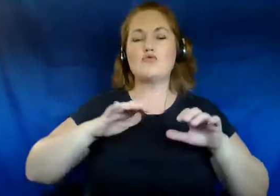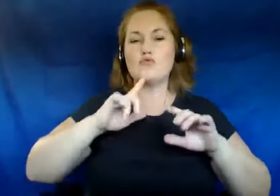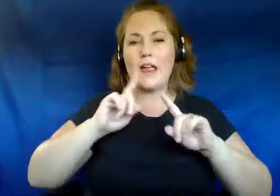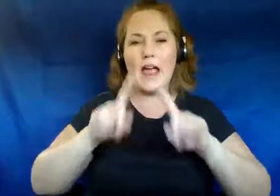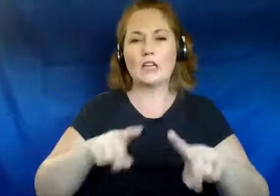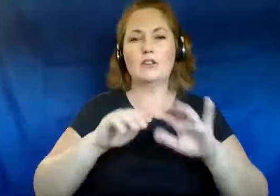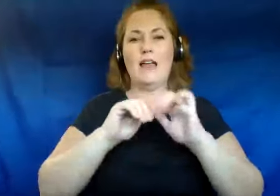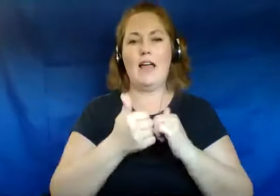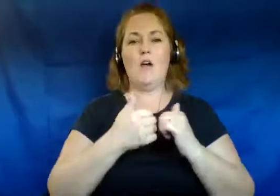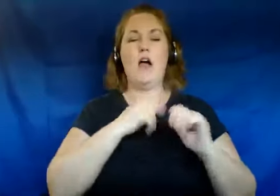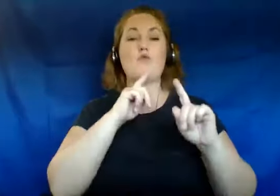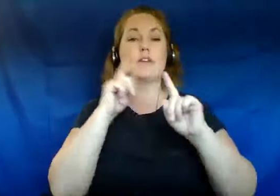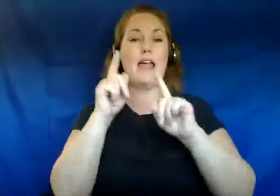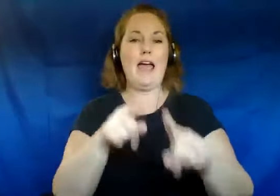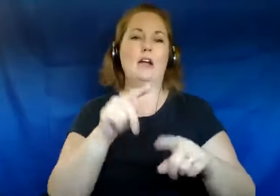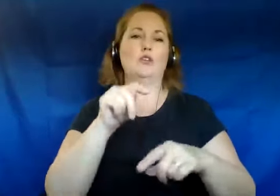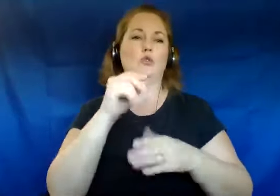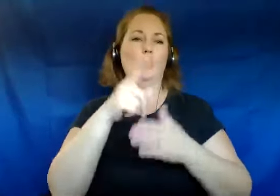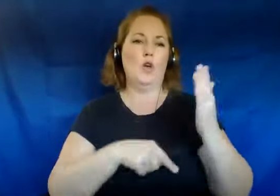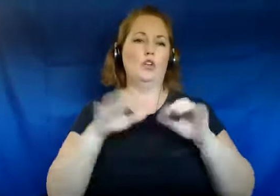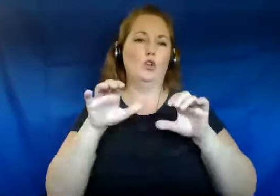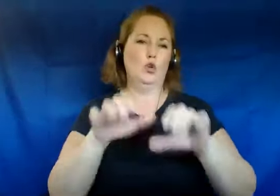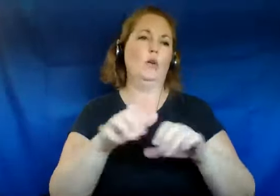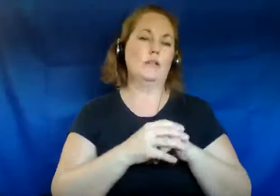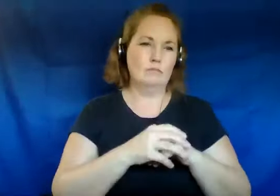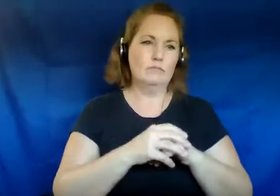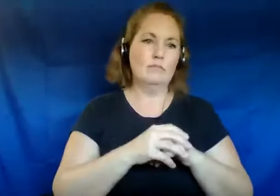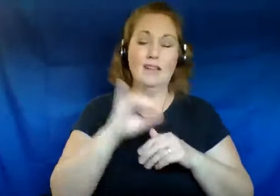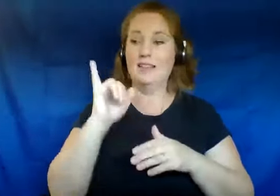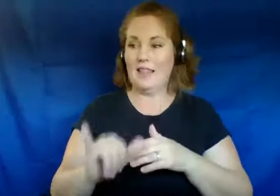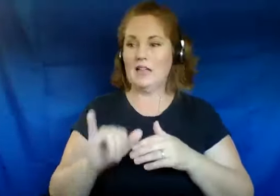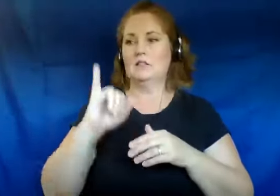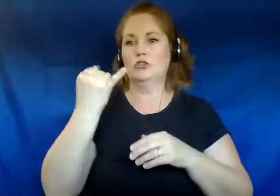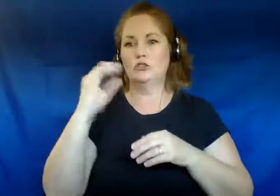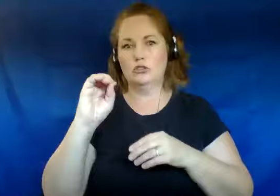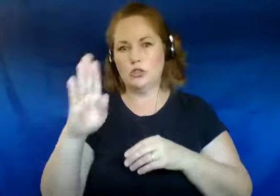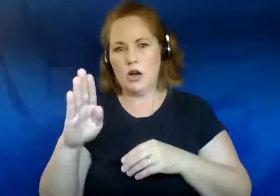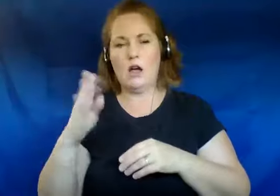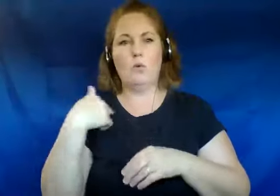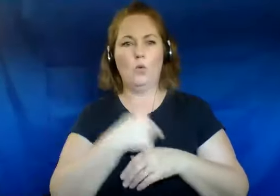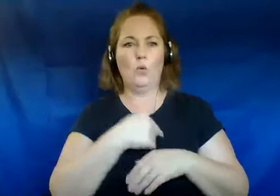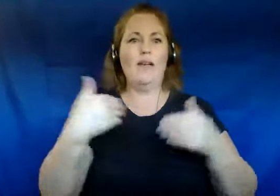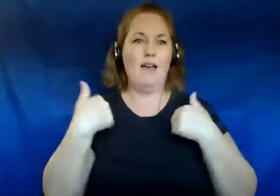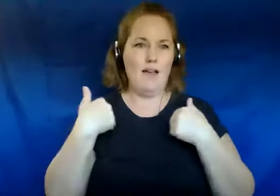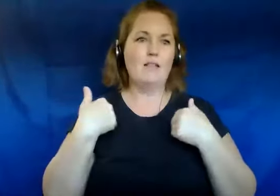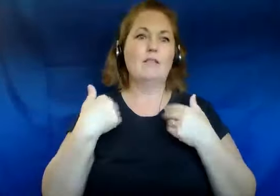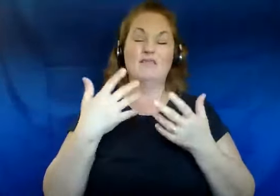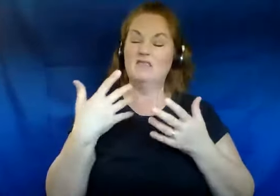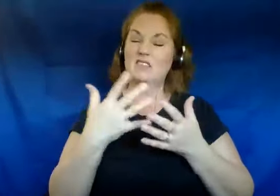react to what you're doing. And this is the job we have. It's